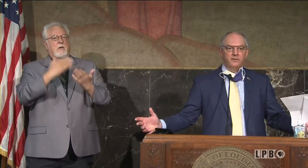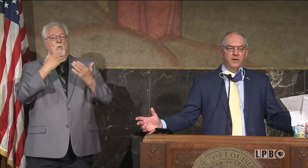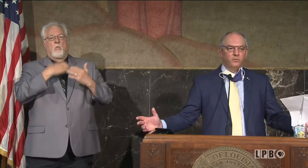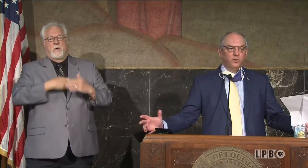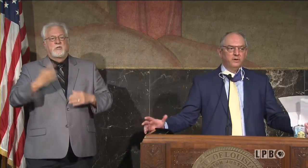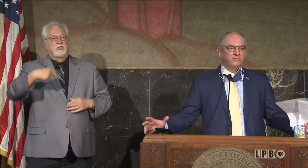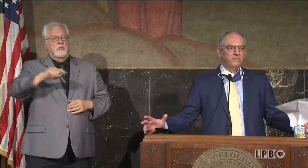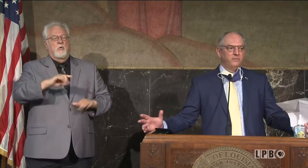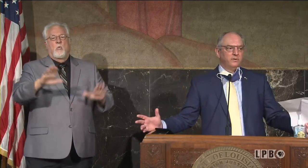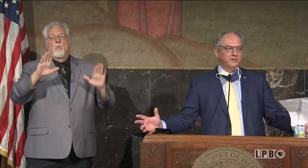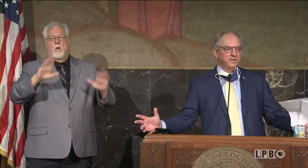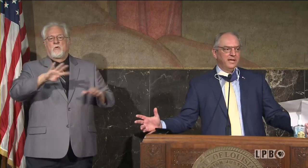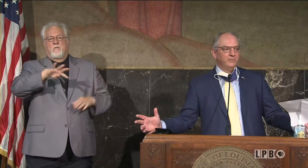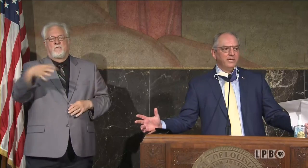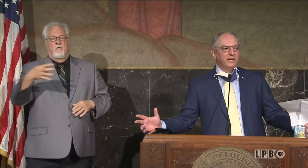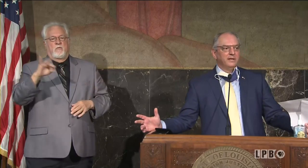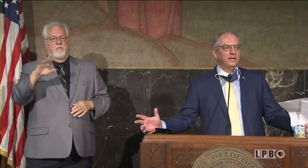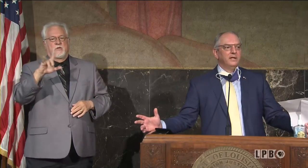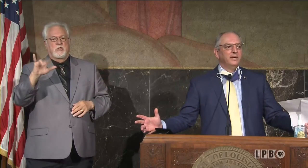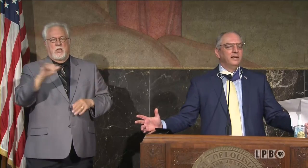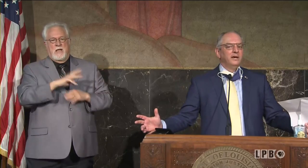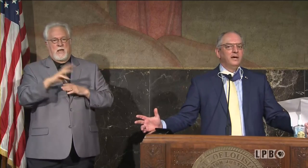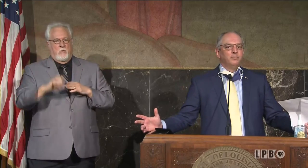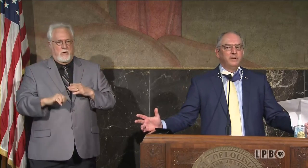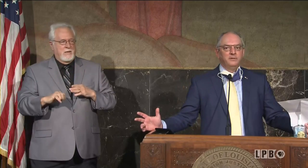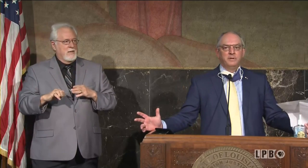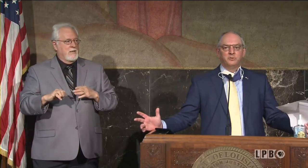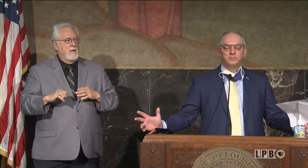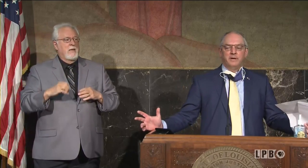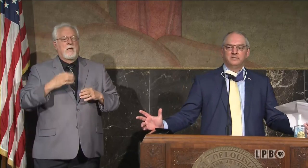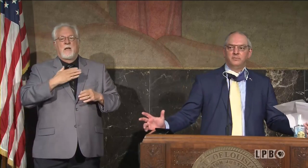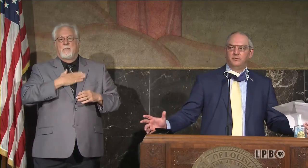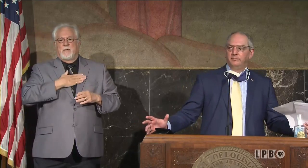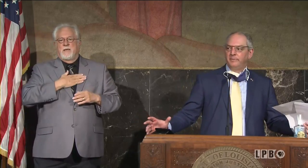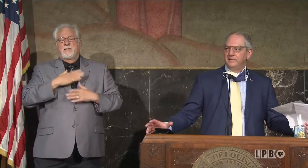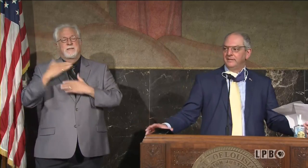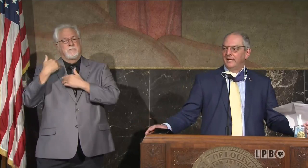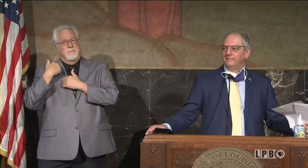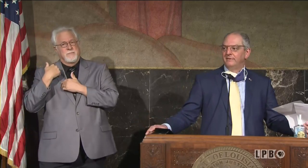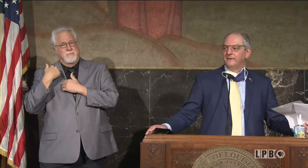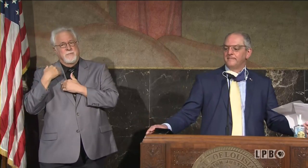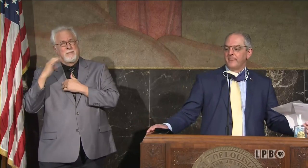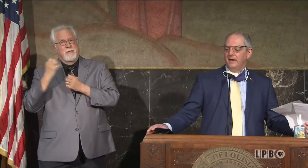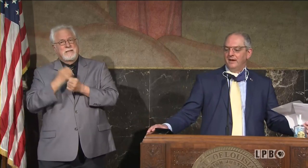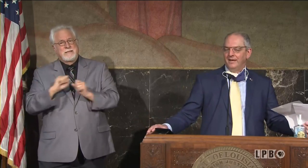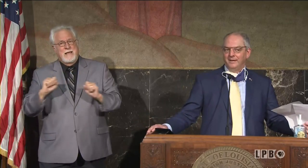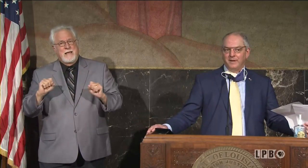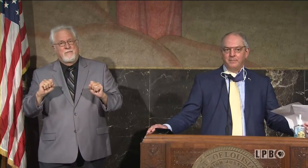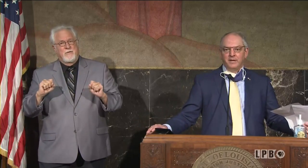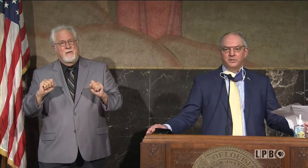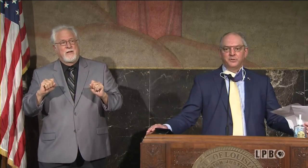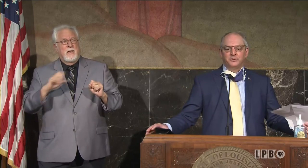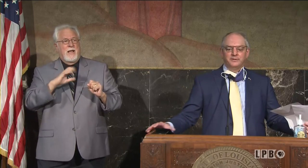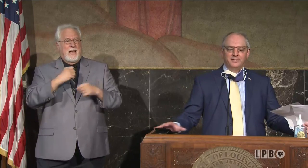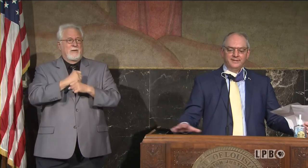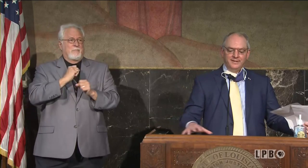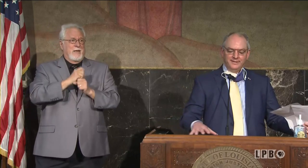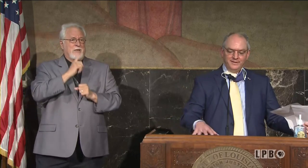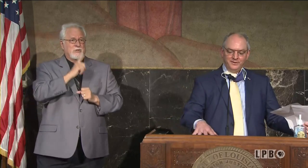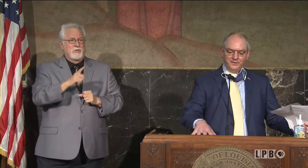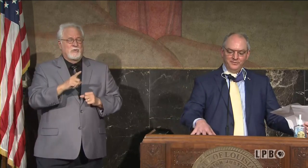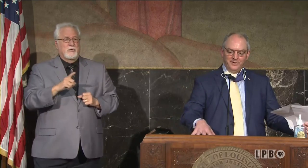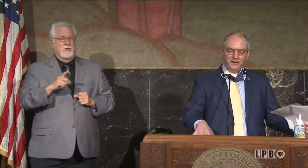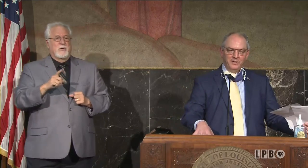everybody a wonderful 4th of July weekend. Please be responsible, be safe, and make sure